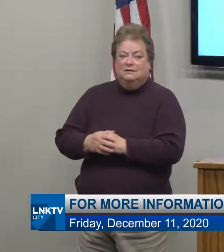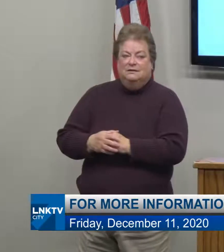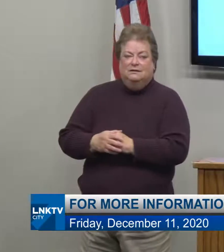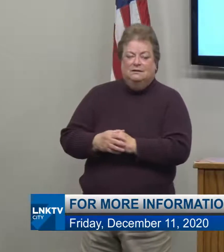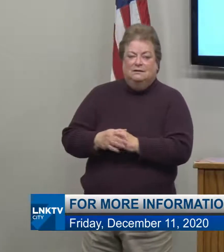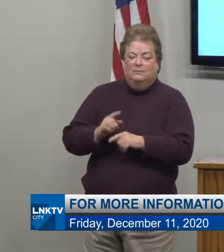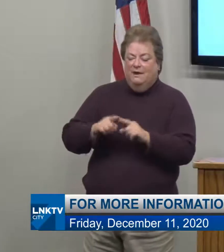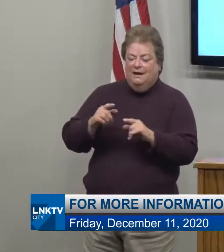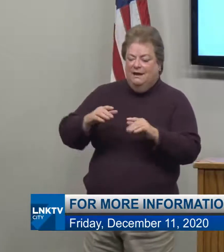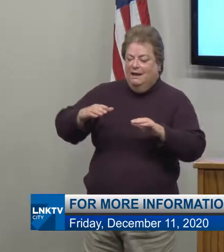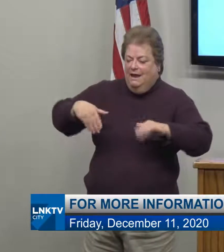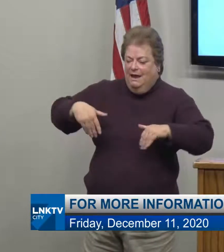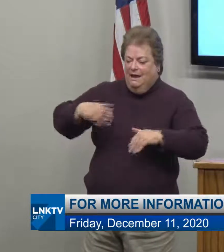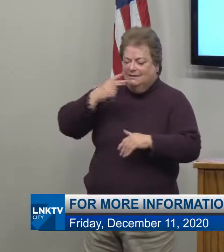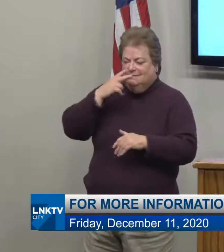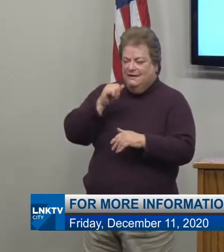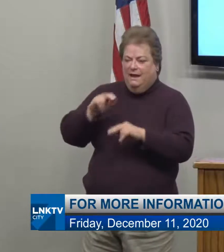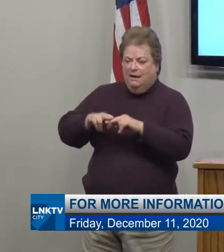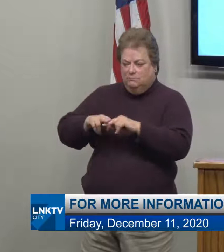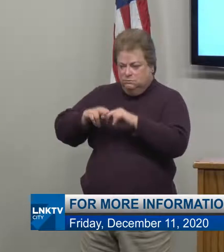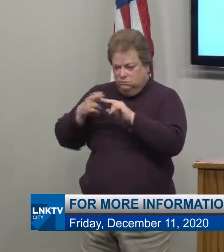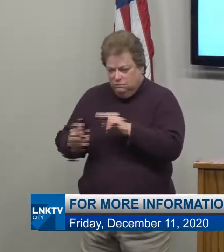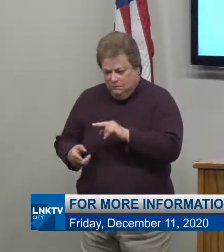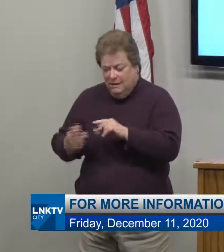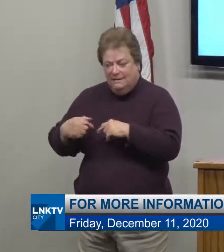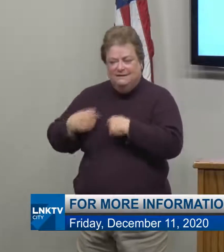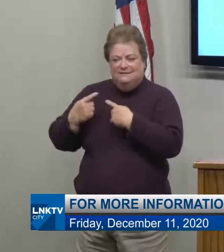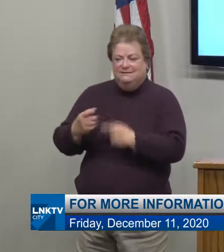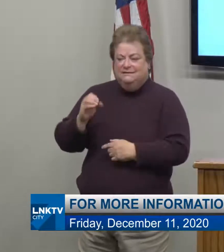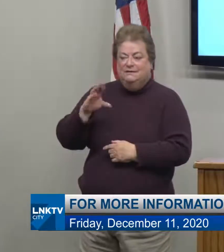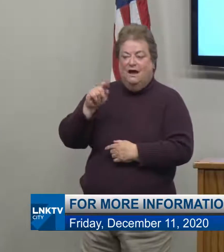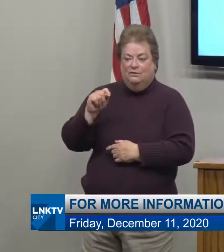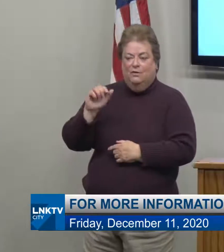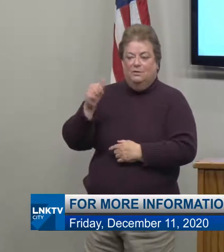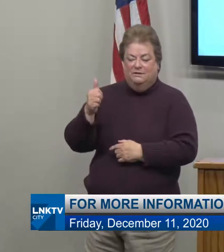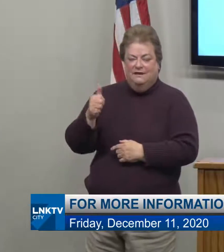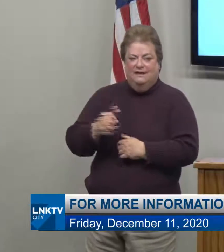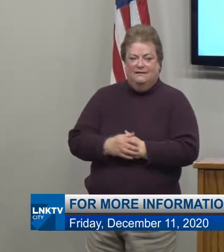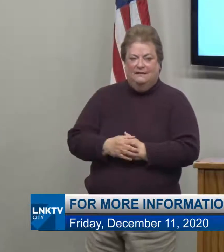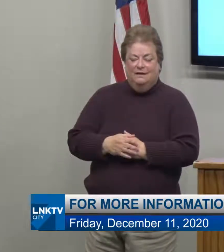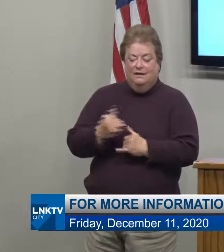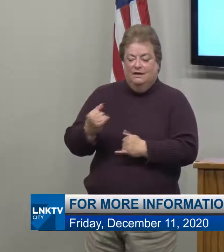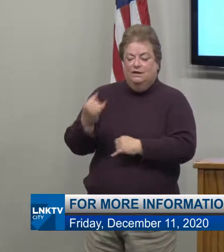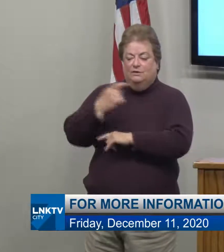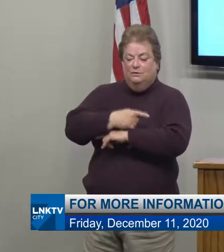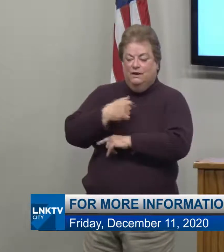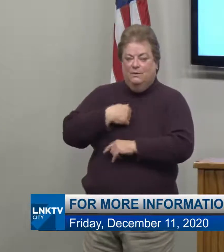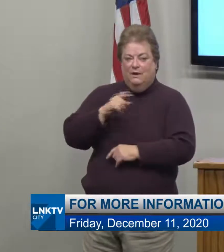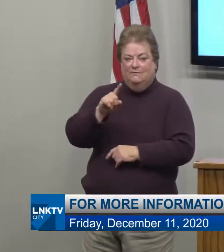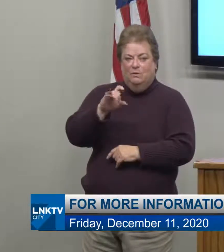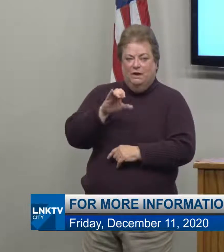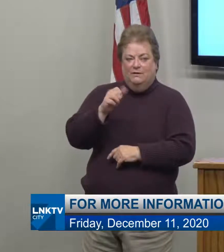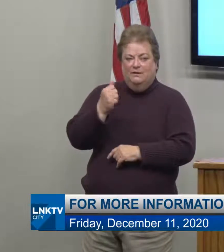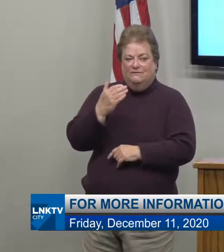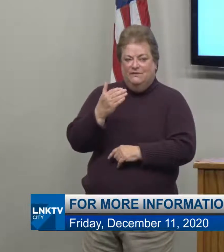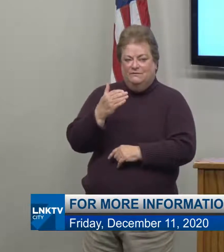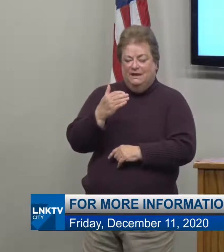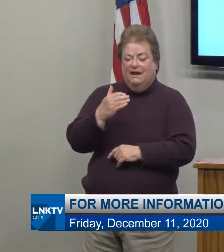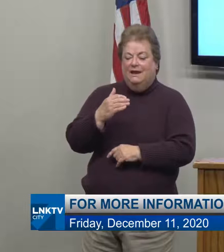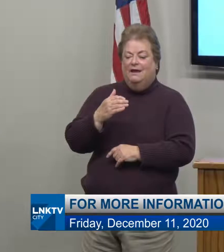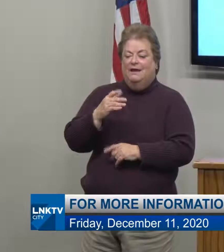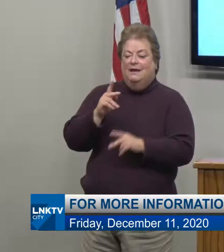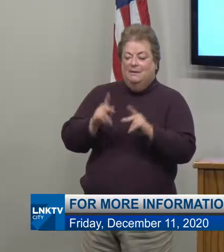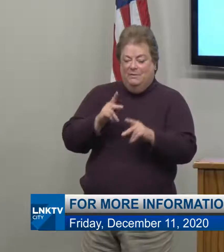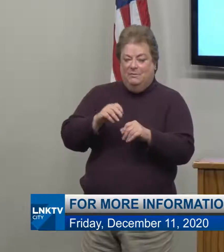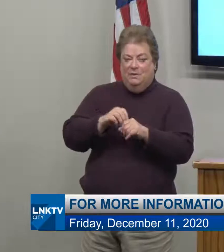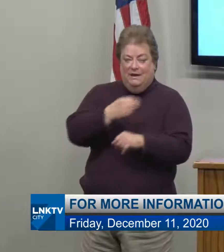significant decrease since the week ending October 10th. Today, there are 116 COVID-19 patients